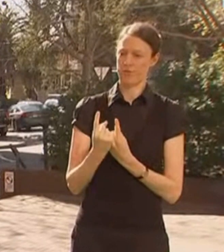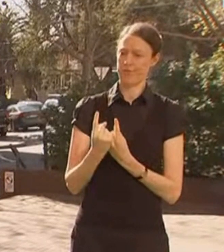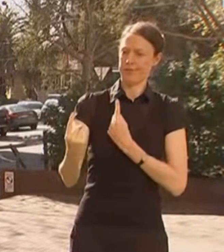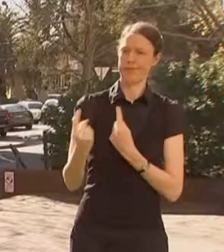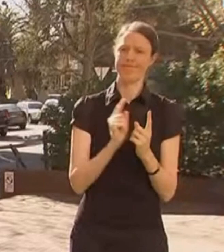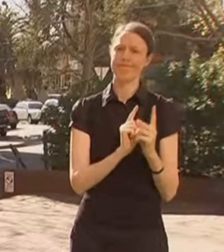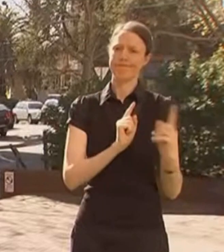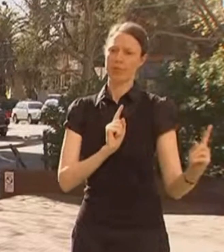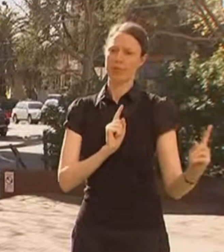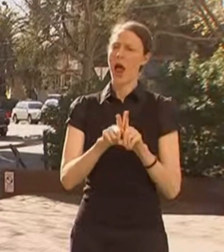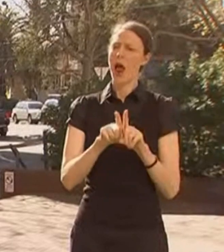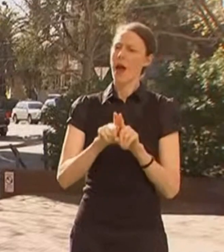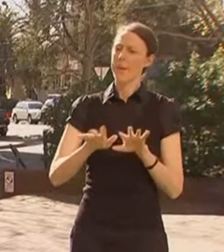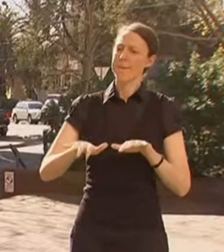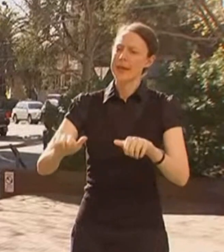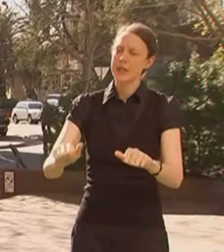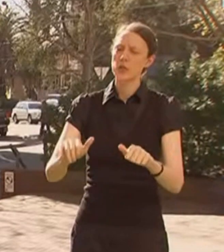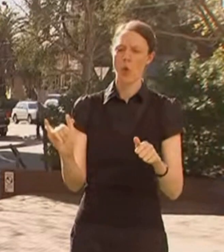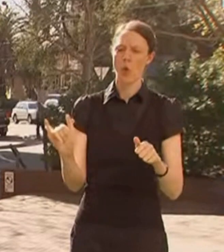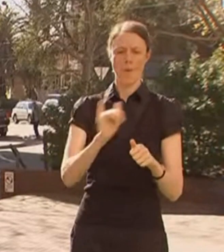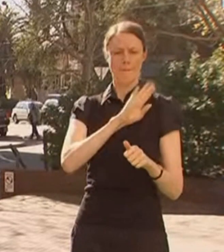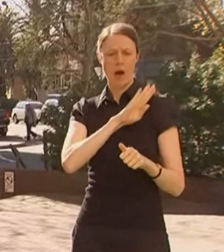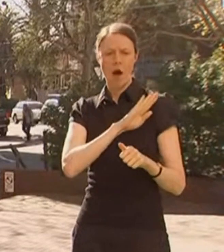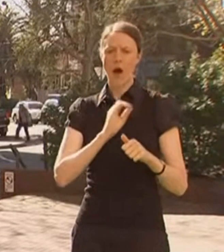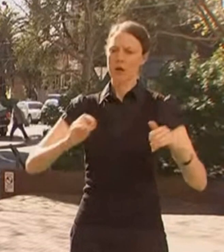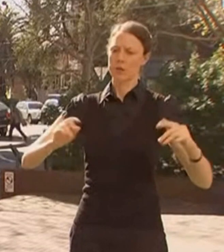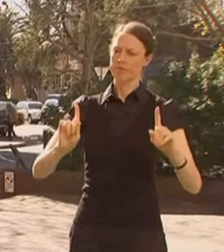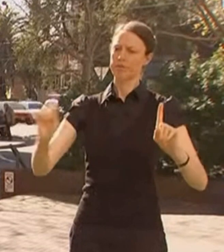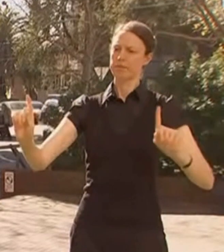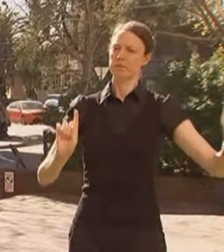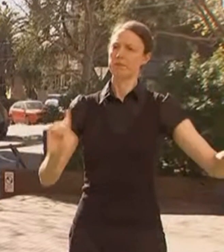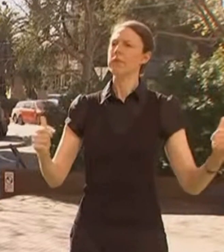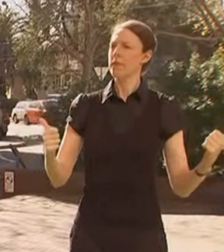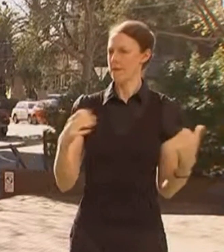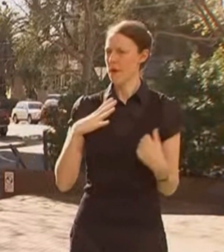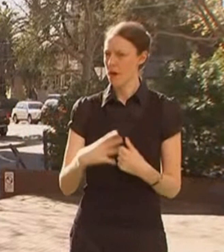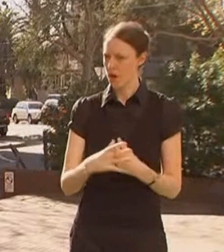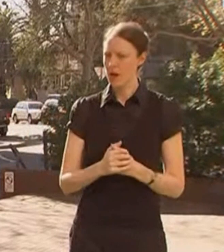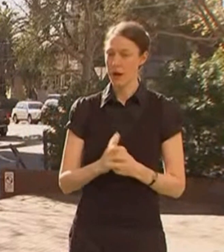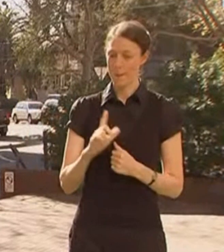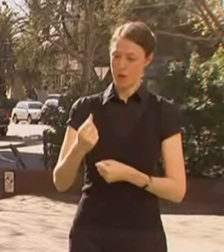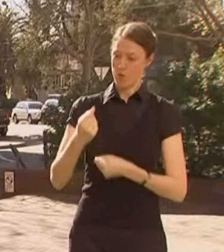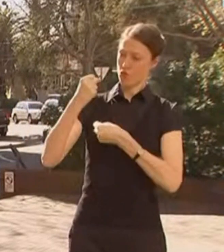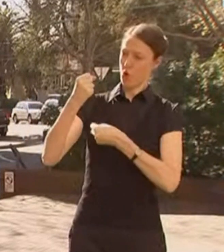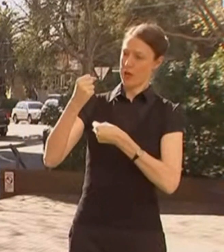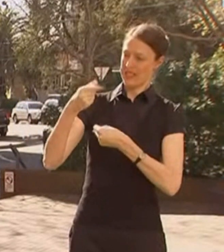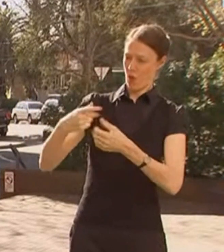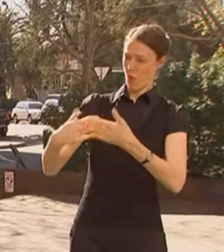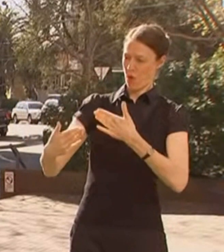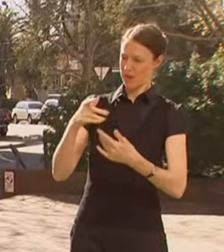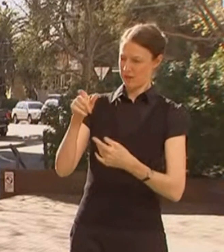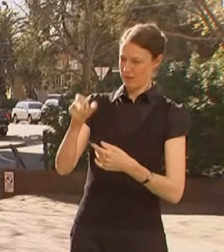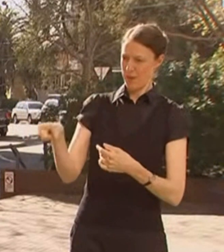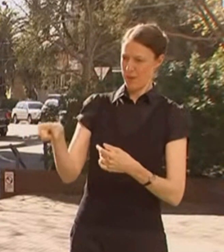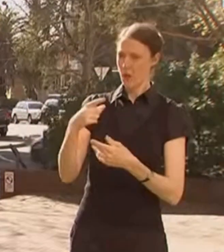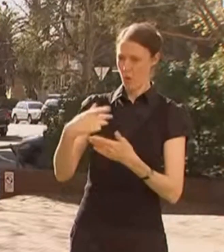10 personally, and under the current public gathering health order, there is a health order for 500, but that is with